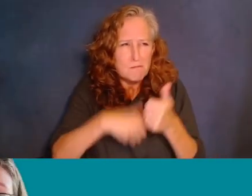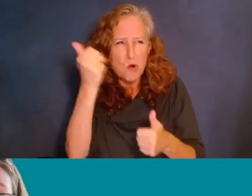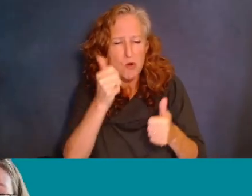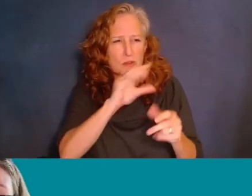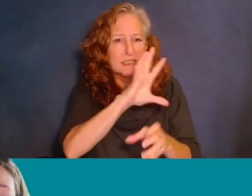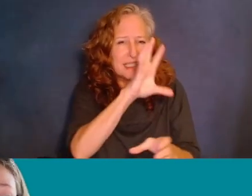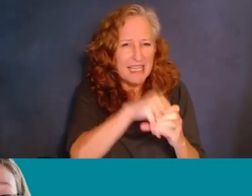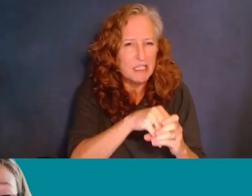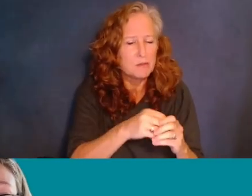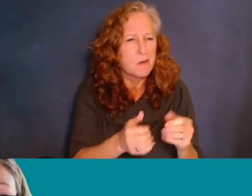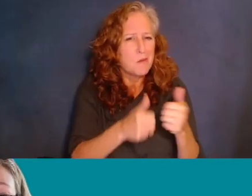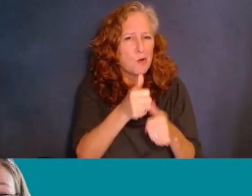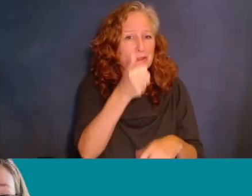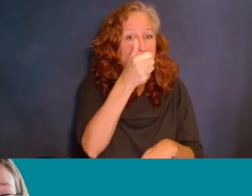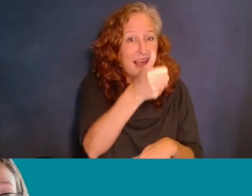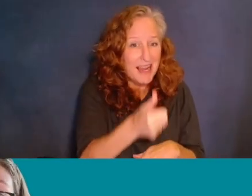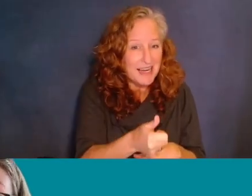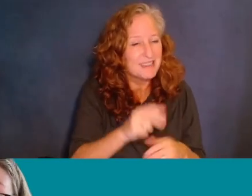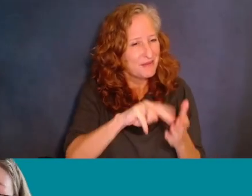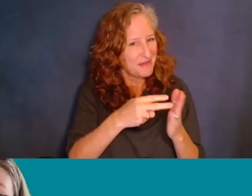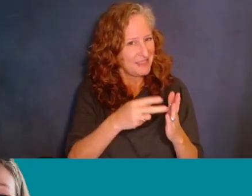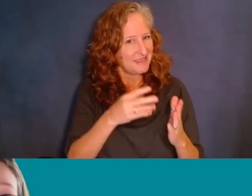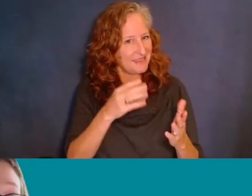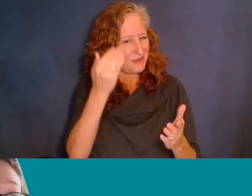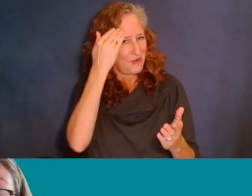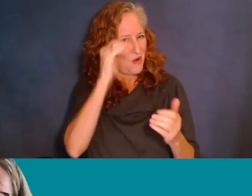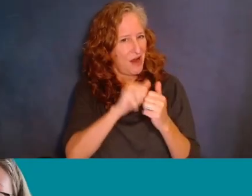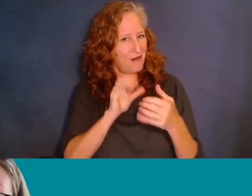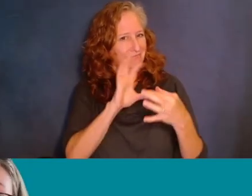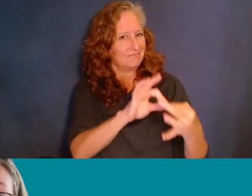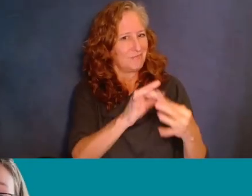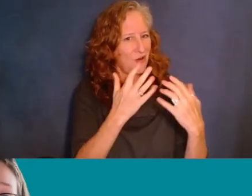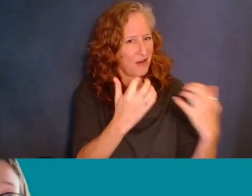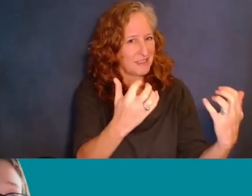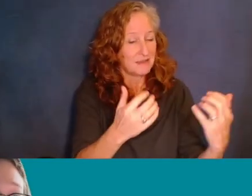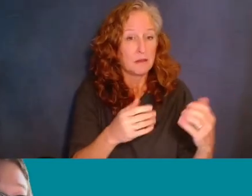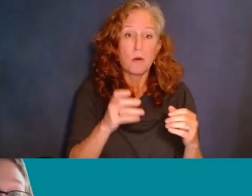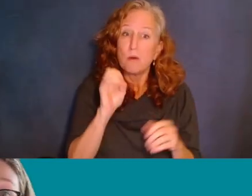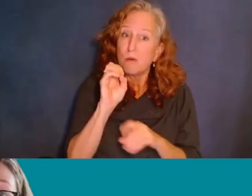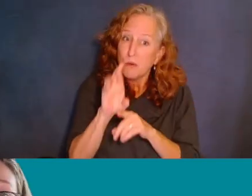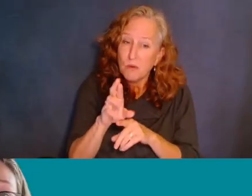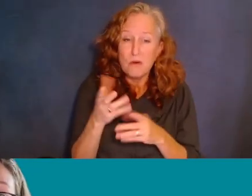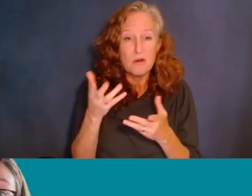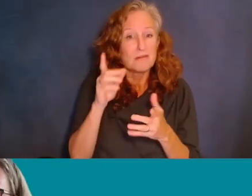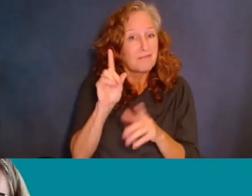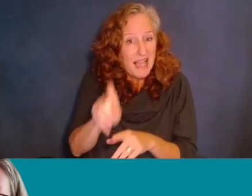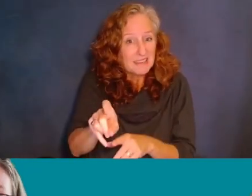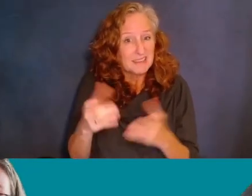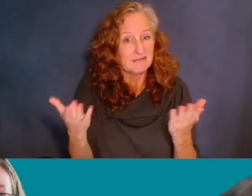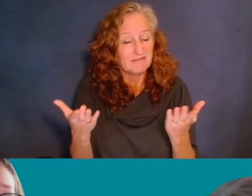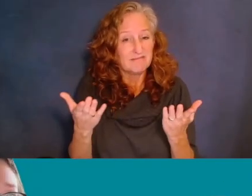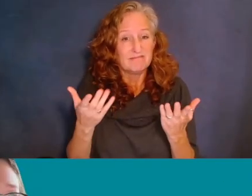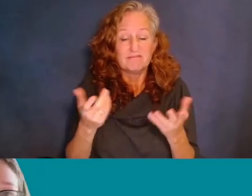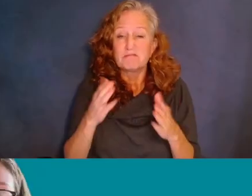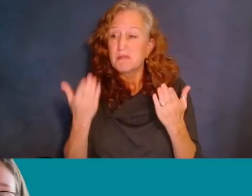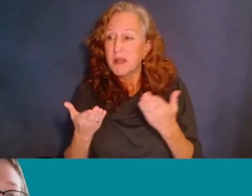but you can also just ask them directly. Maybe make a post and reintroduce yourself or say, it's been a while,